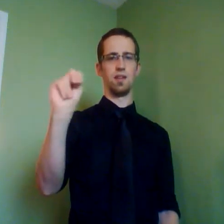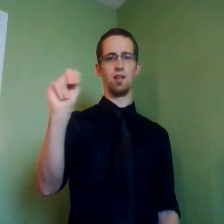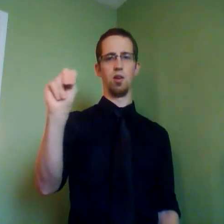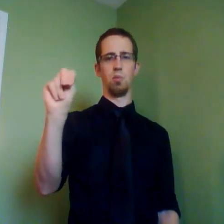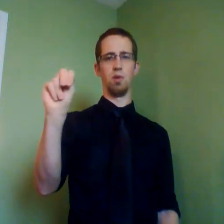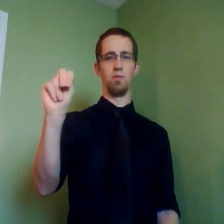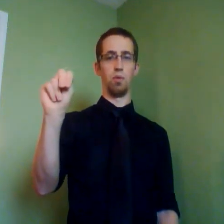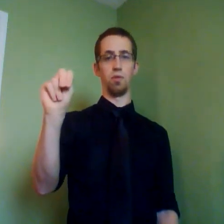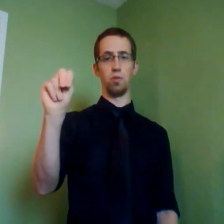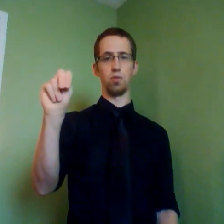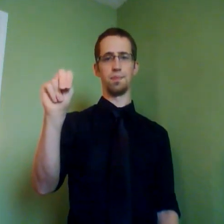Palm forward, of course.